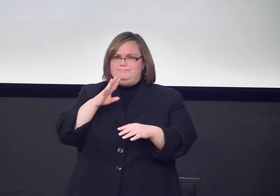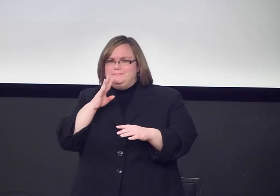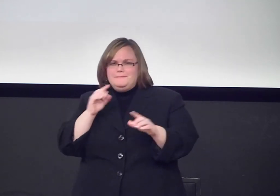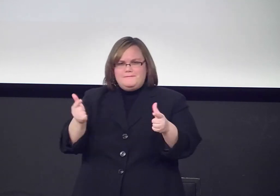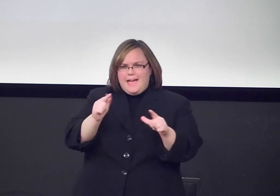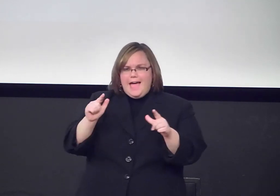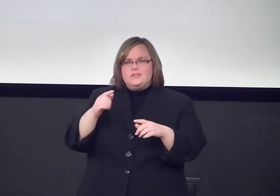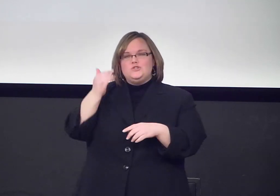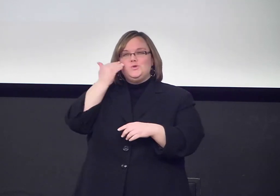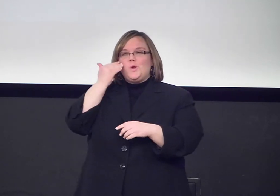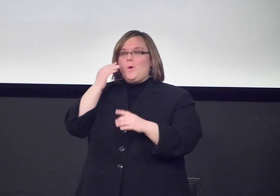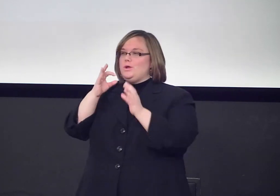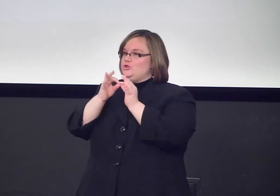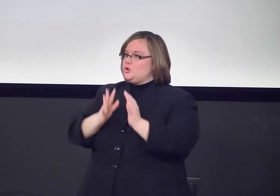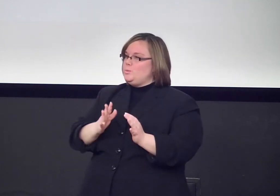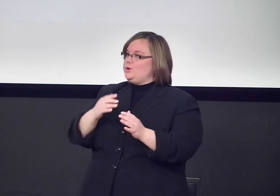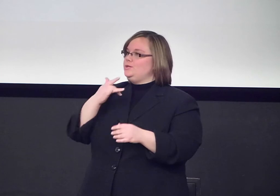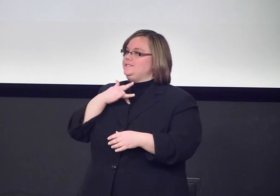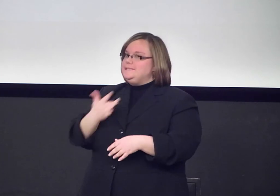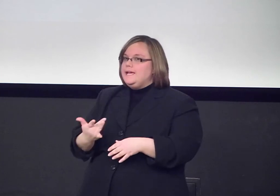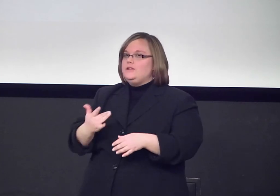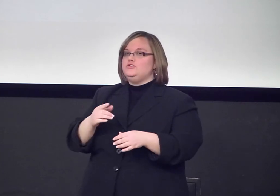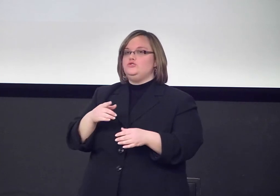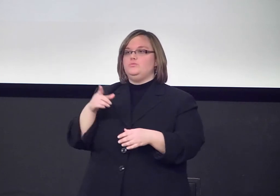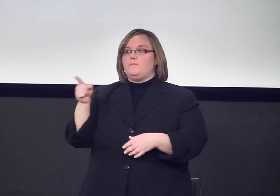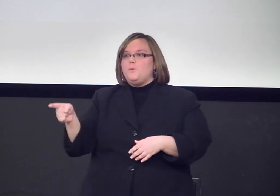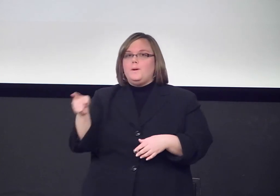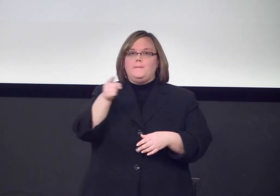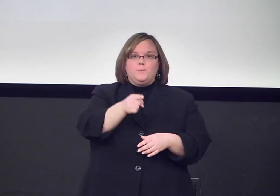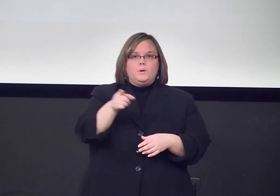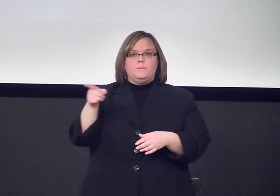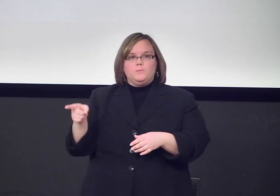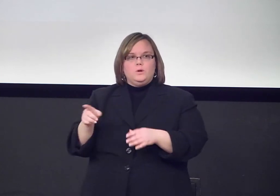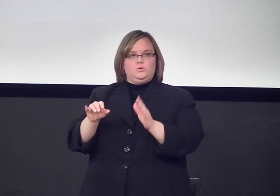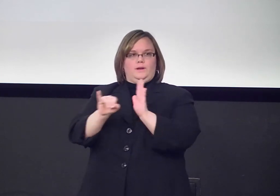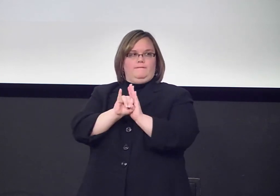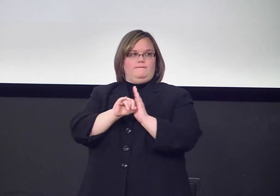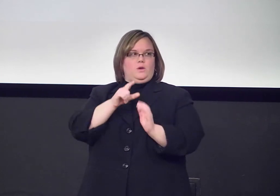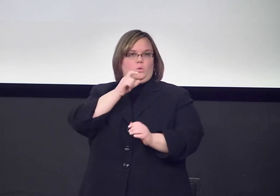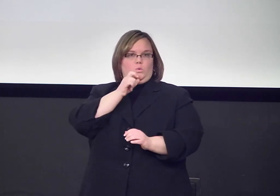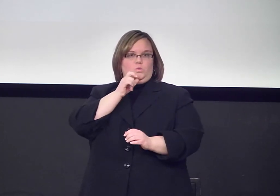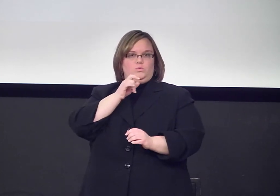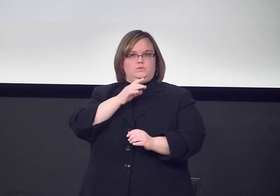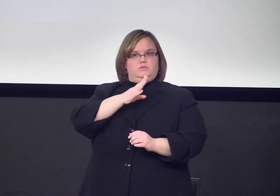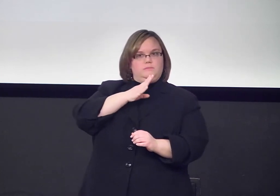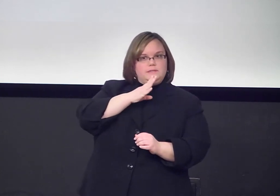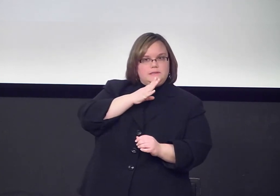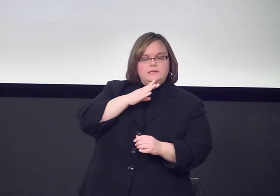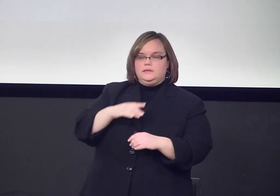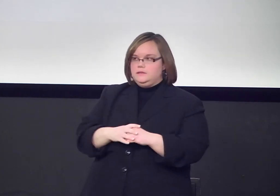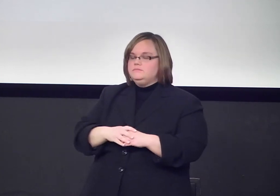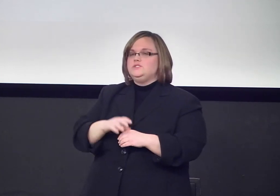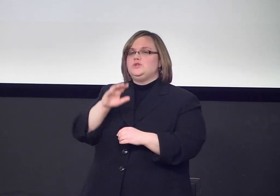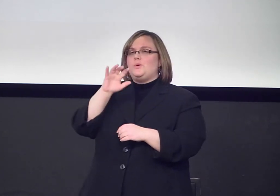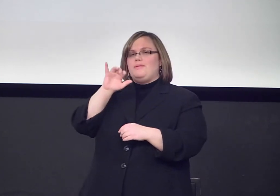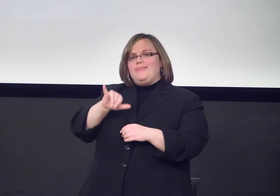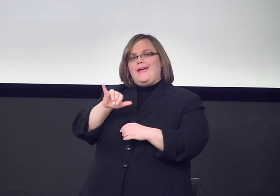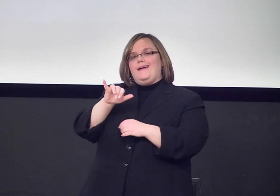Also, if there's a large meeting and there are multiple people in the meeting, the interpreter will take on the role of